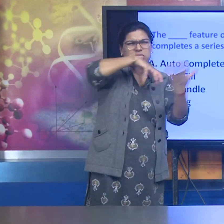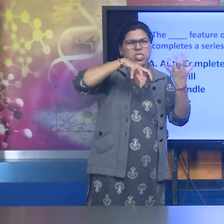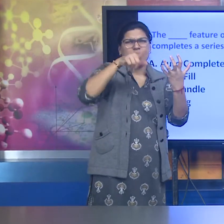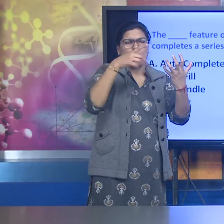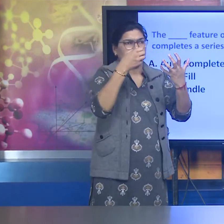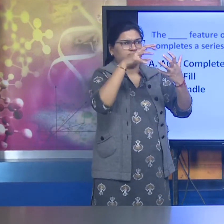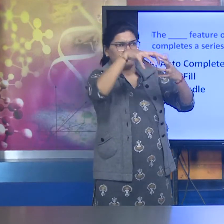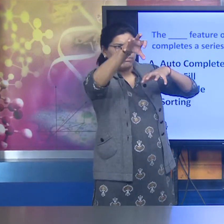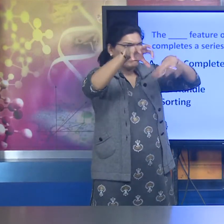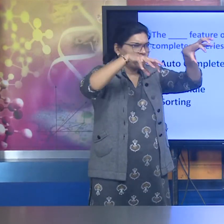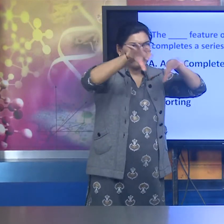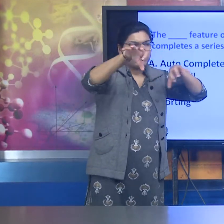autocomplete.